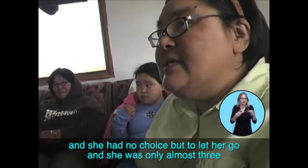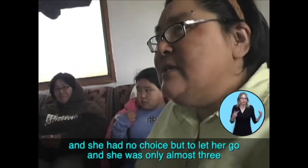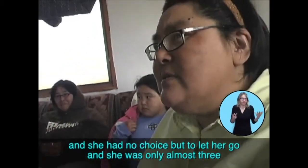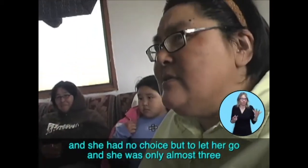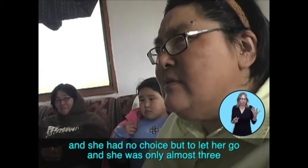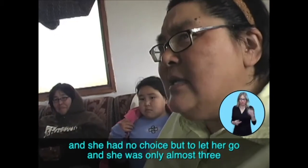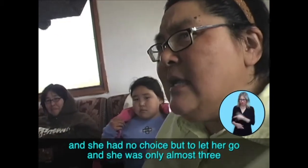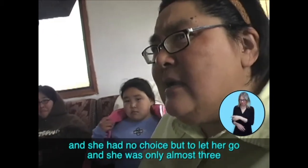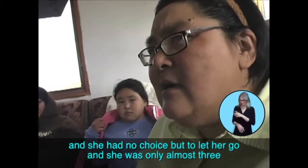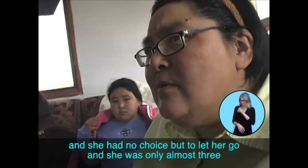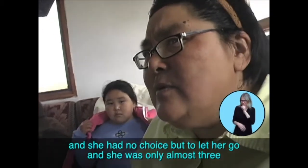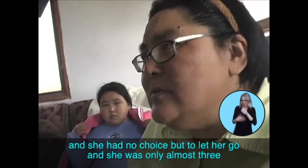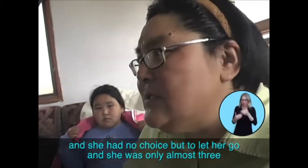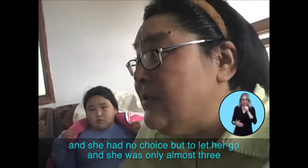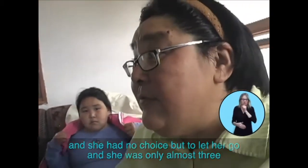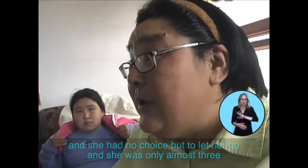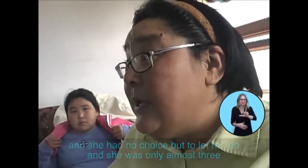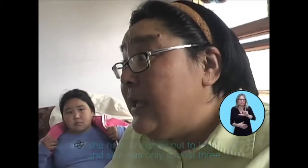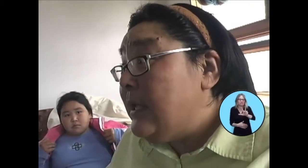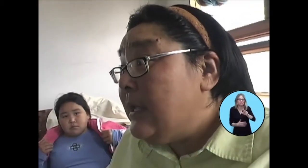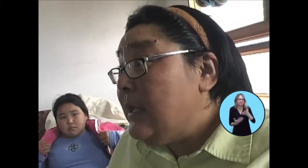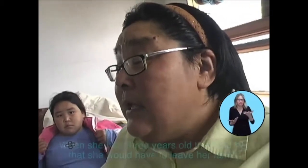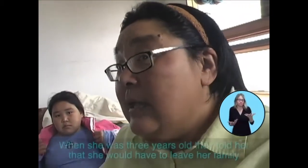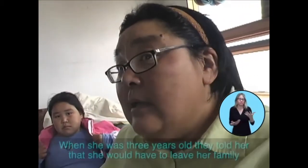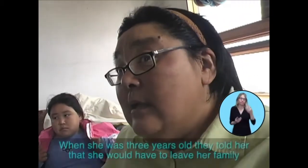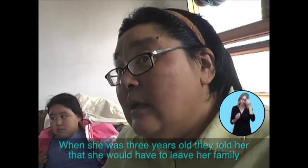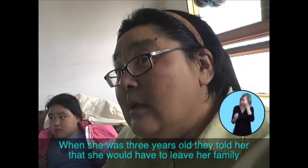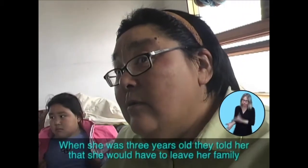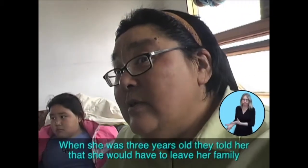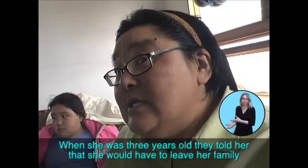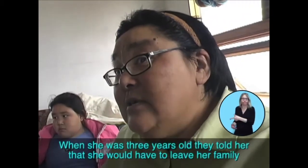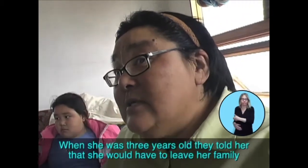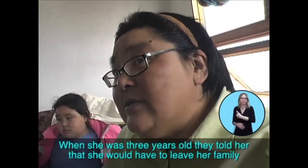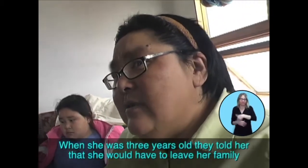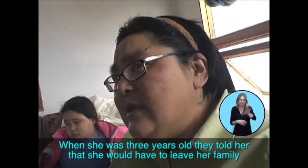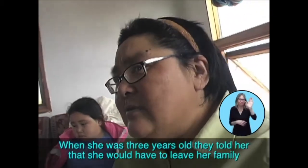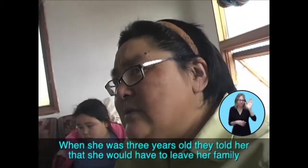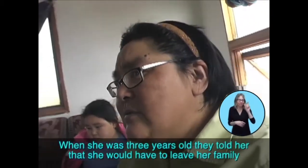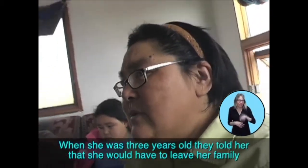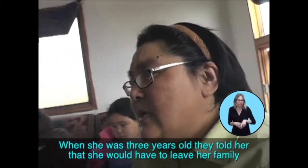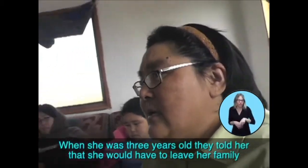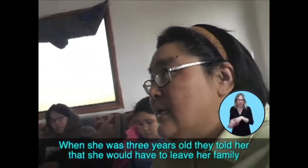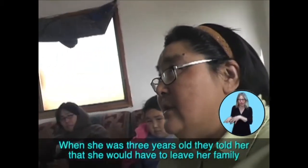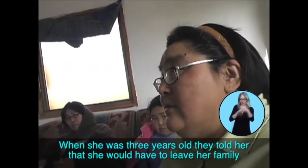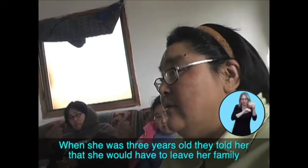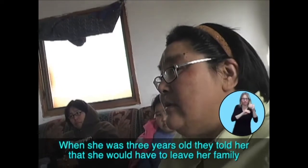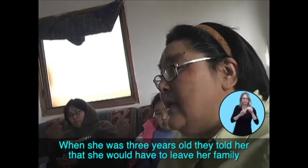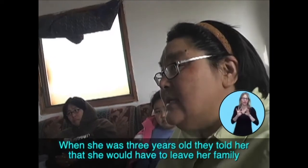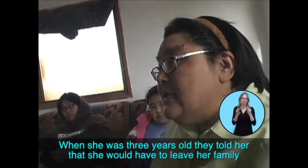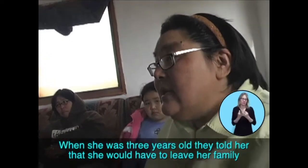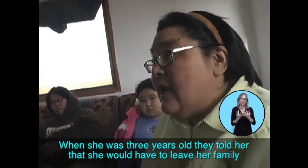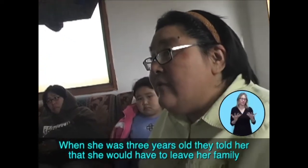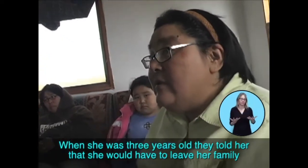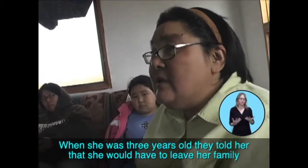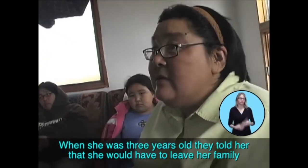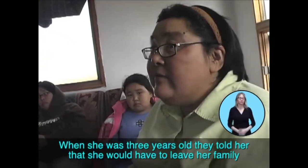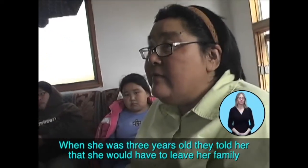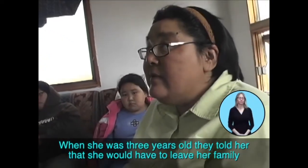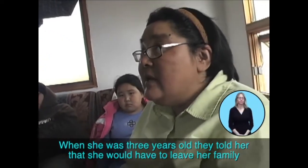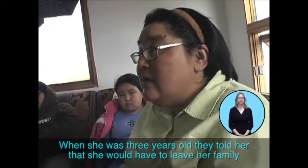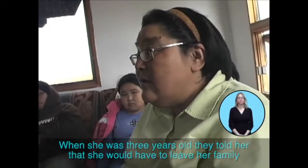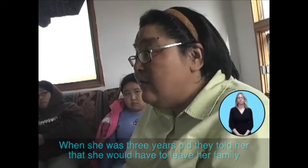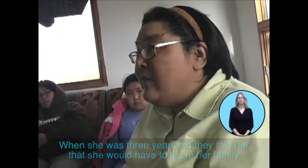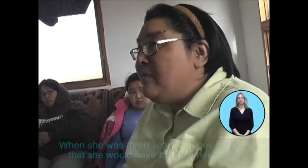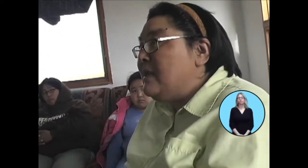go. And she was only like almost three. When she was 3 years old, they told her that she'd have to